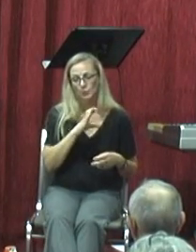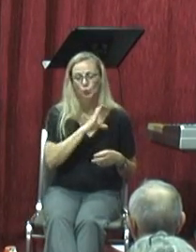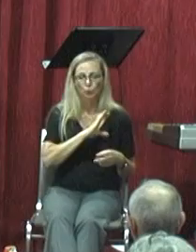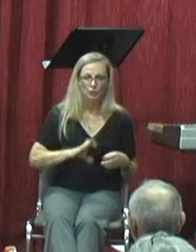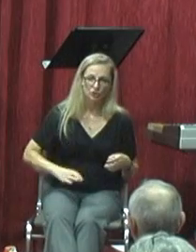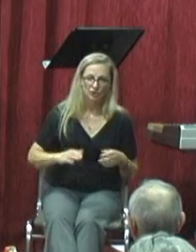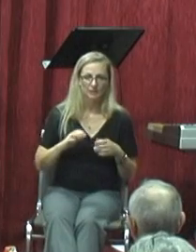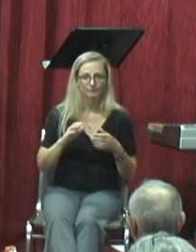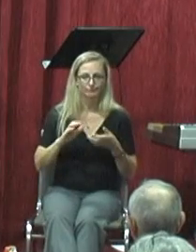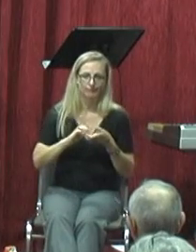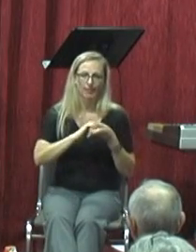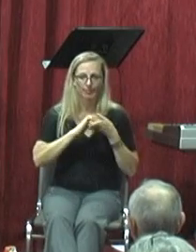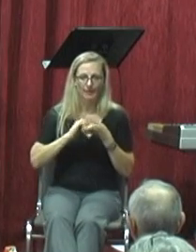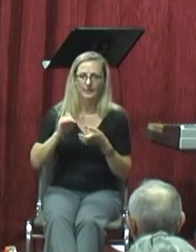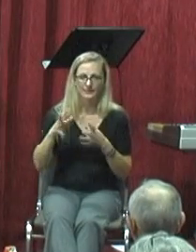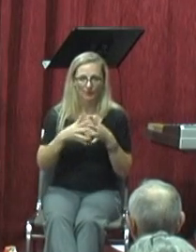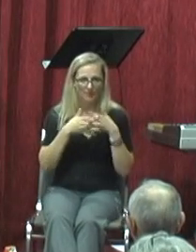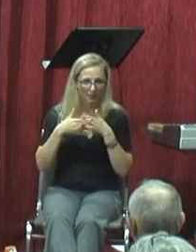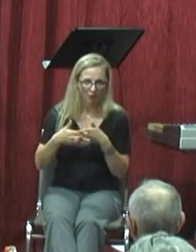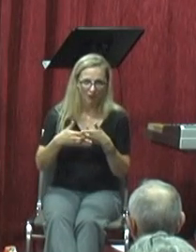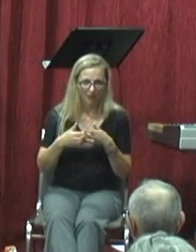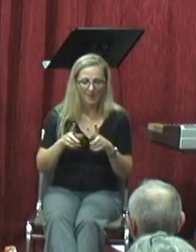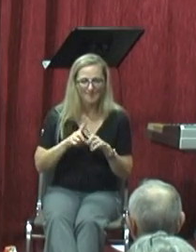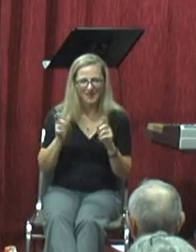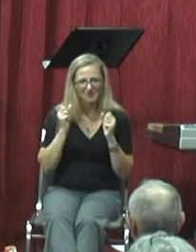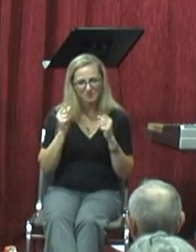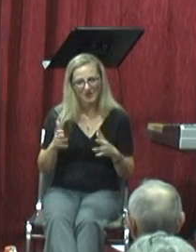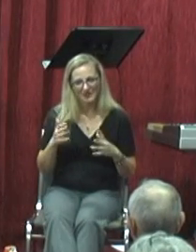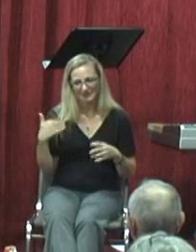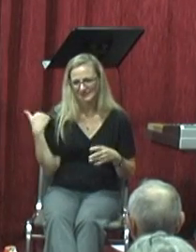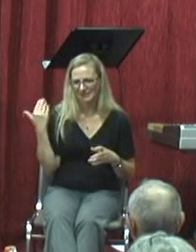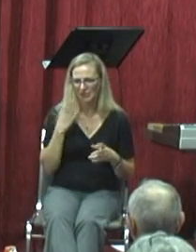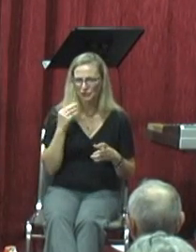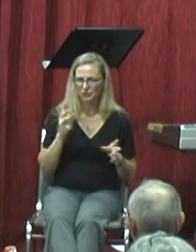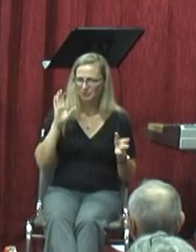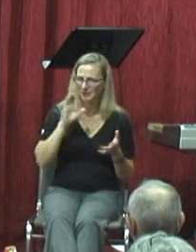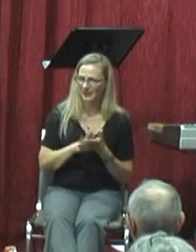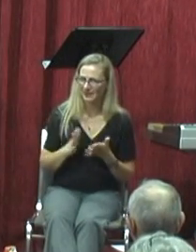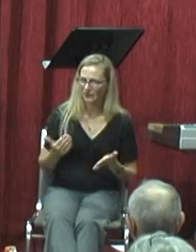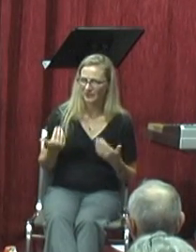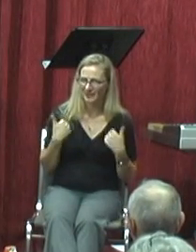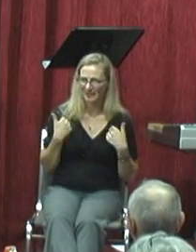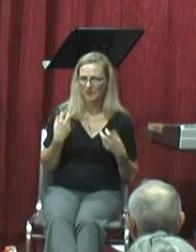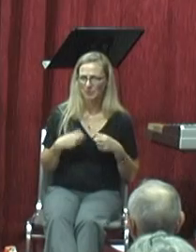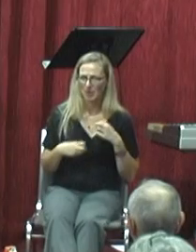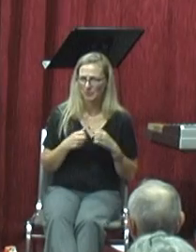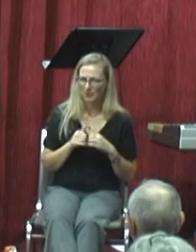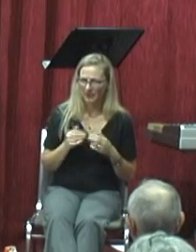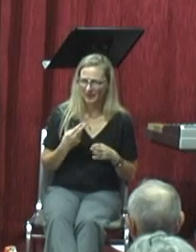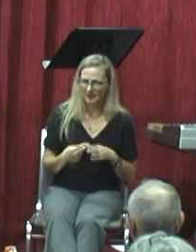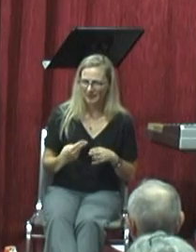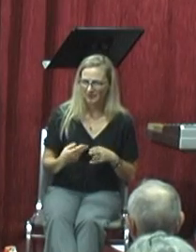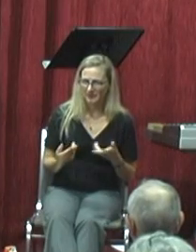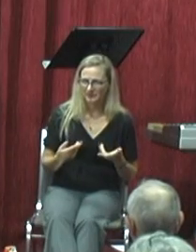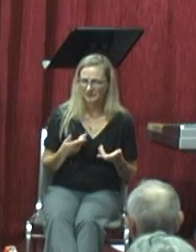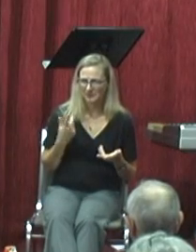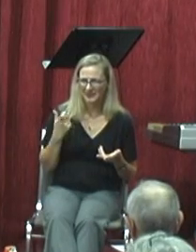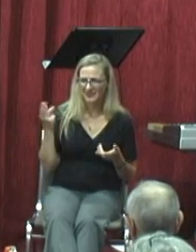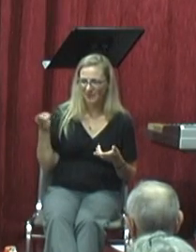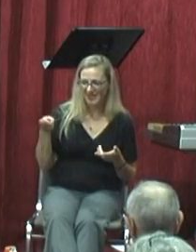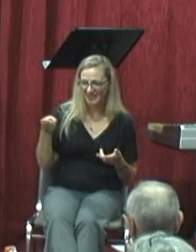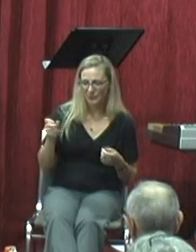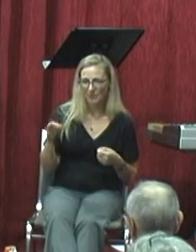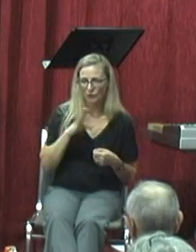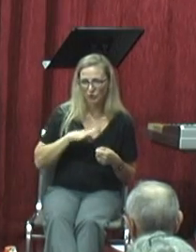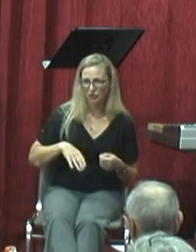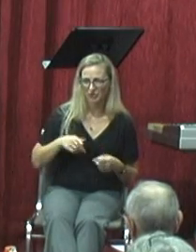America. But many young Jewish believers had a problem with this name because of the history of